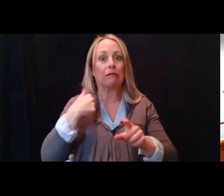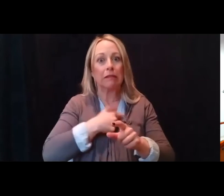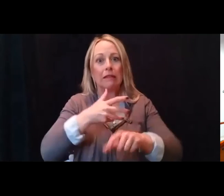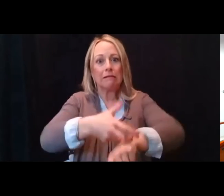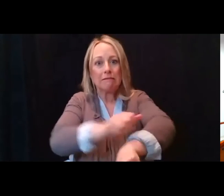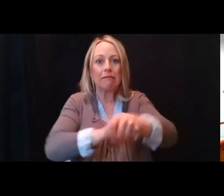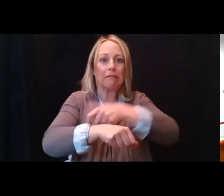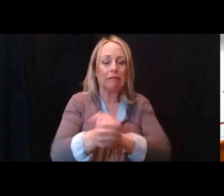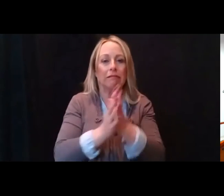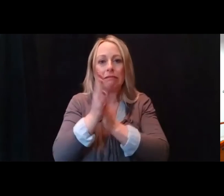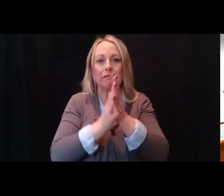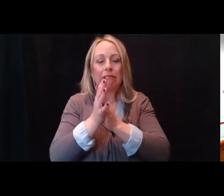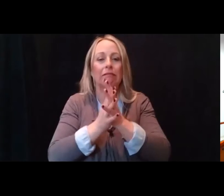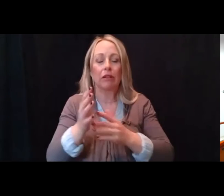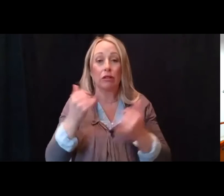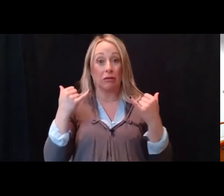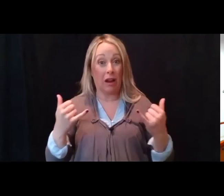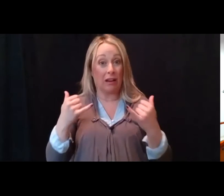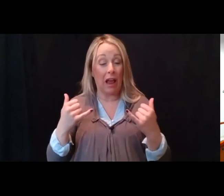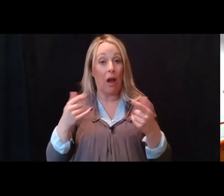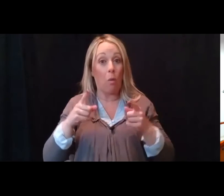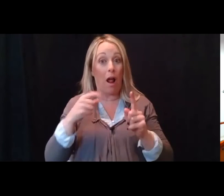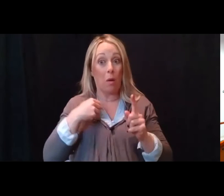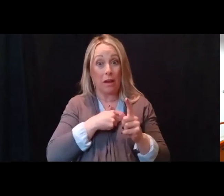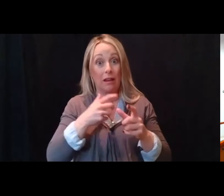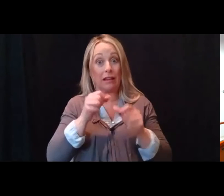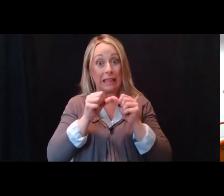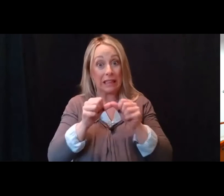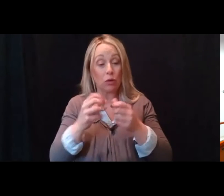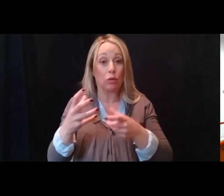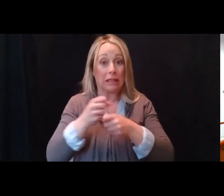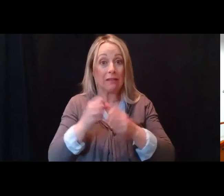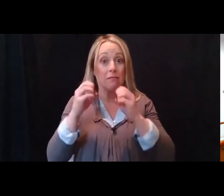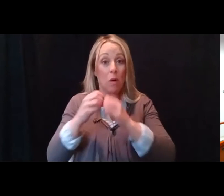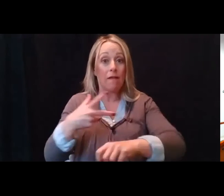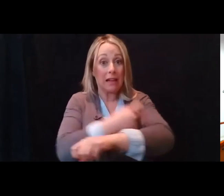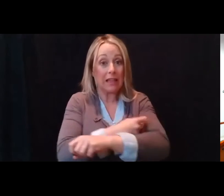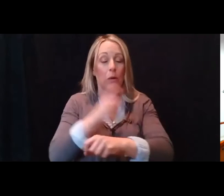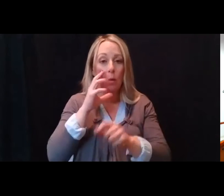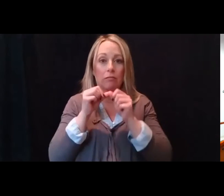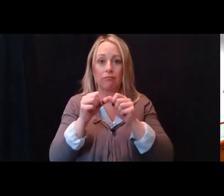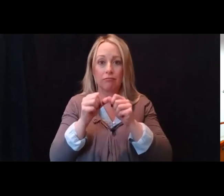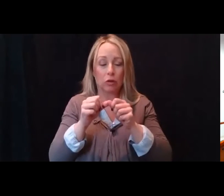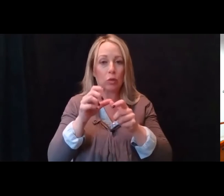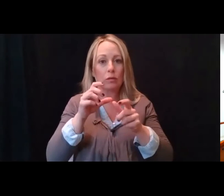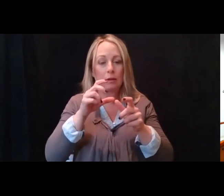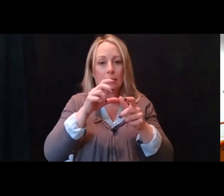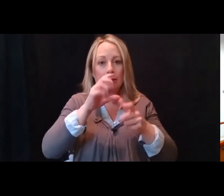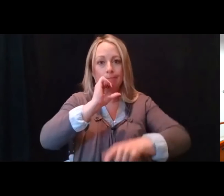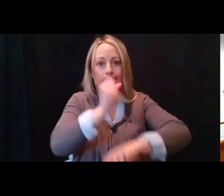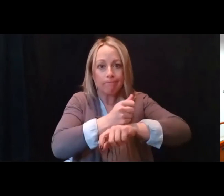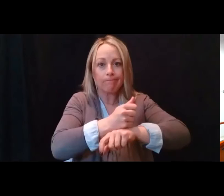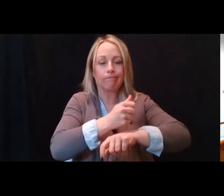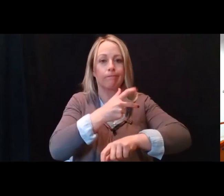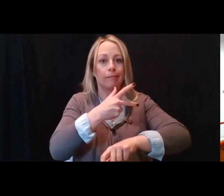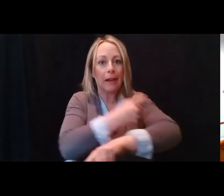the meantime, as we receive additional allocations of vaccine, we will continue to work with our partners to get vaccine where it